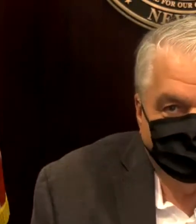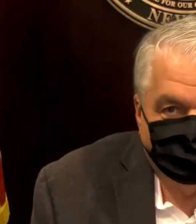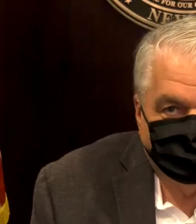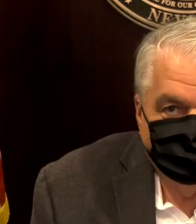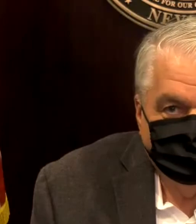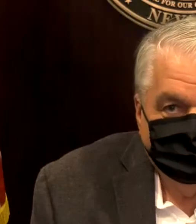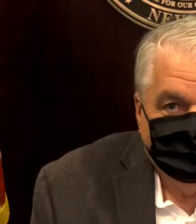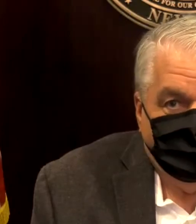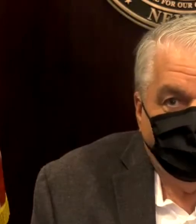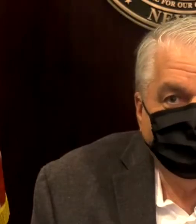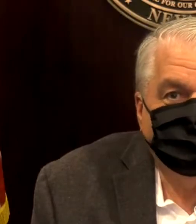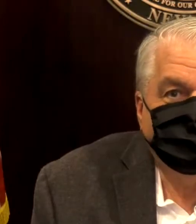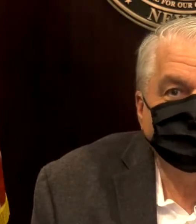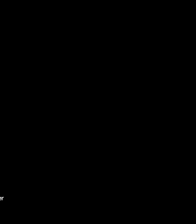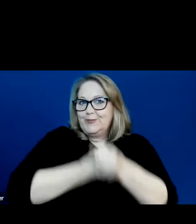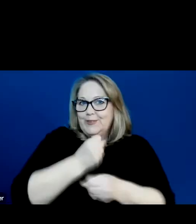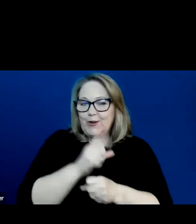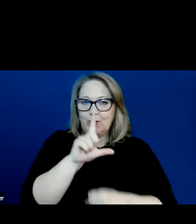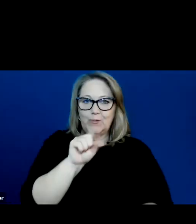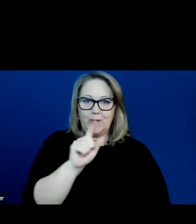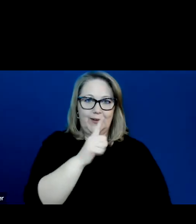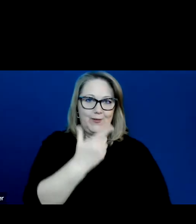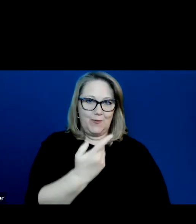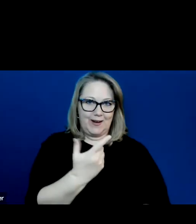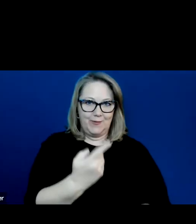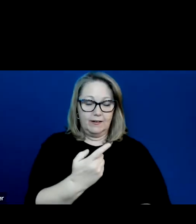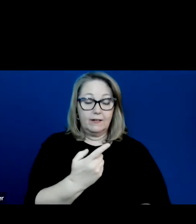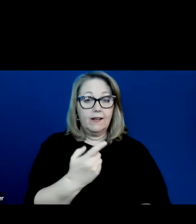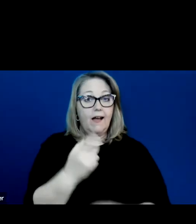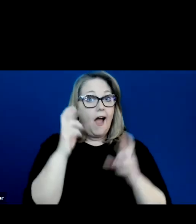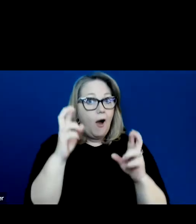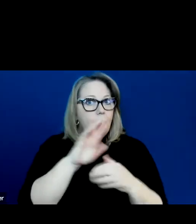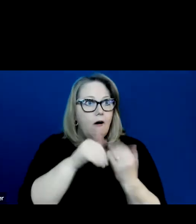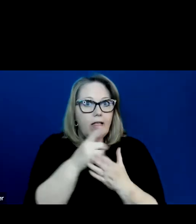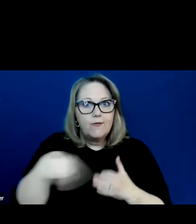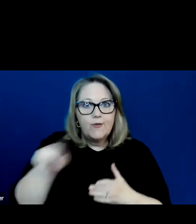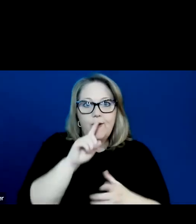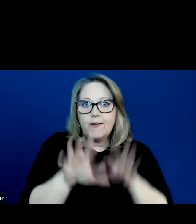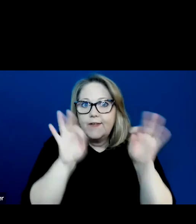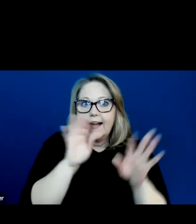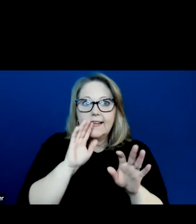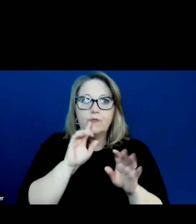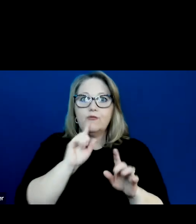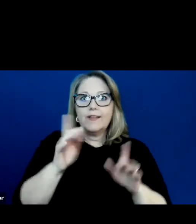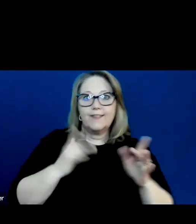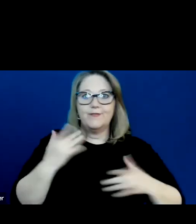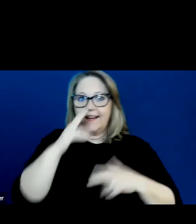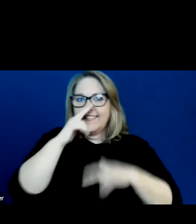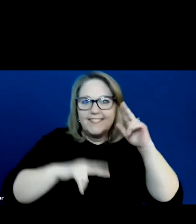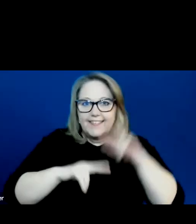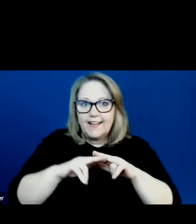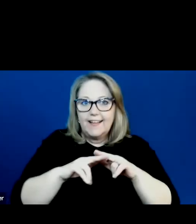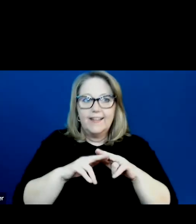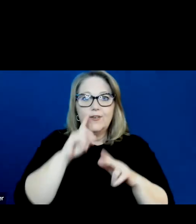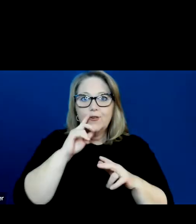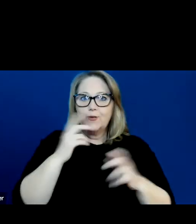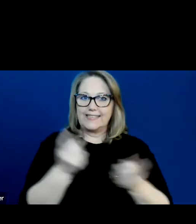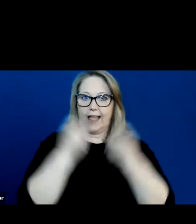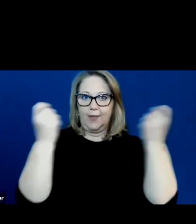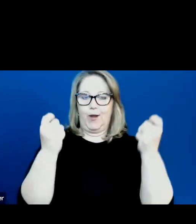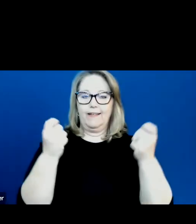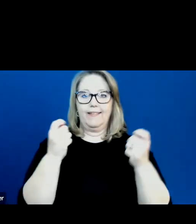2021. I hope Nevadans are finding safe ways to celebrate the holidays, enjoy time with their families, and reflect